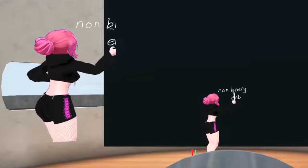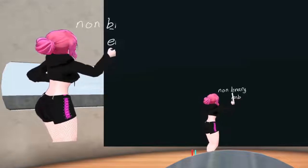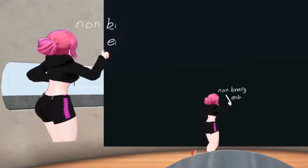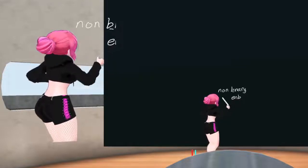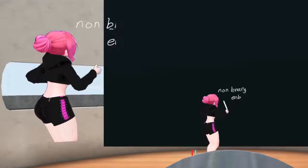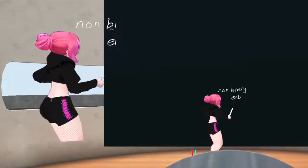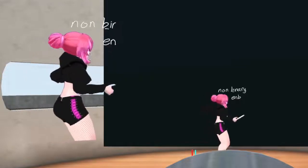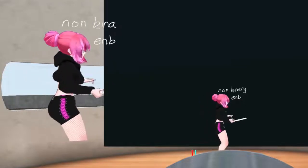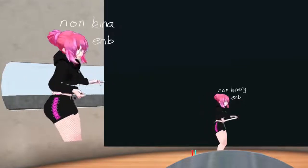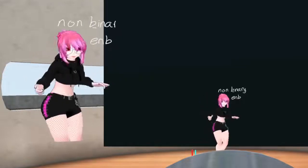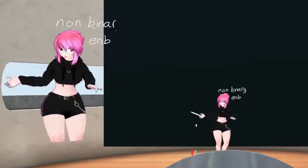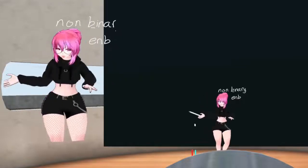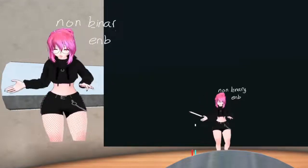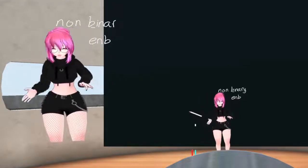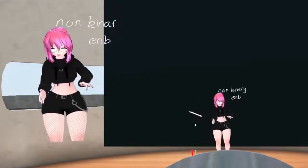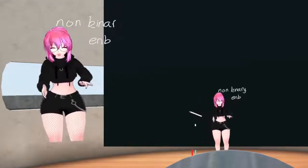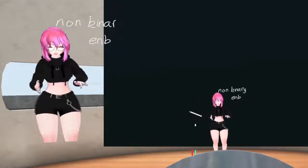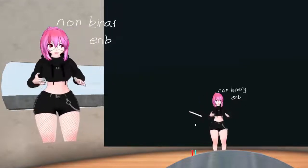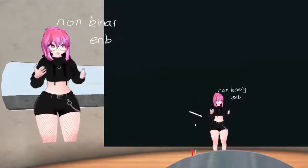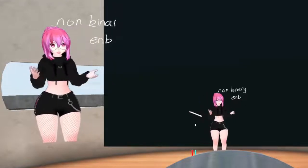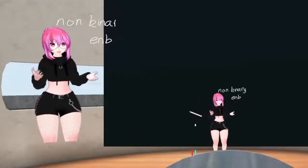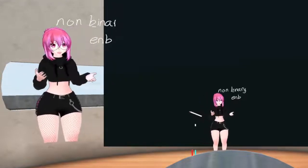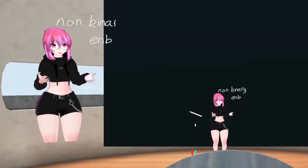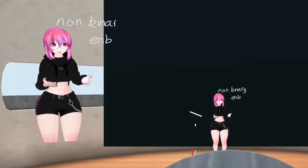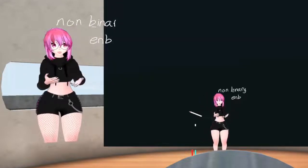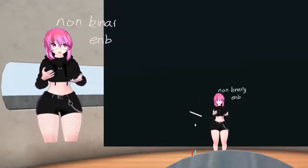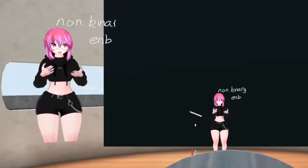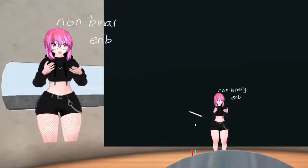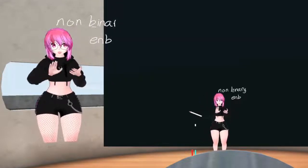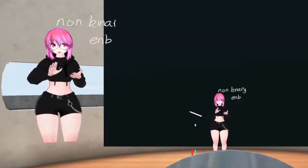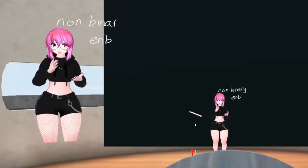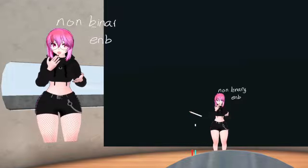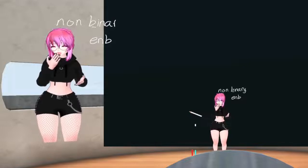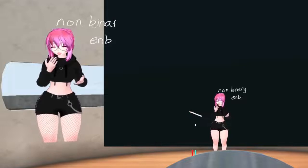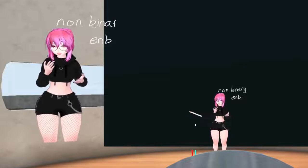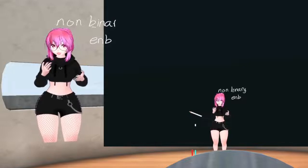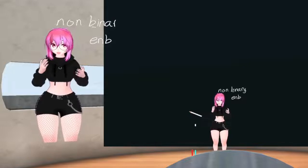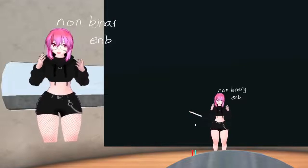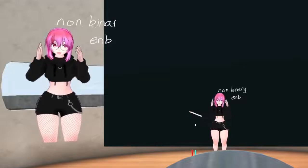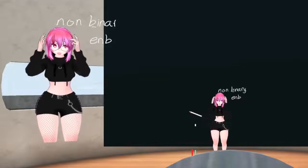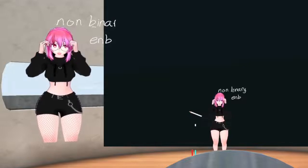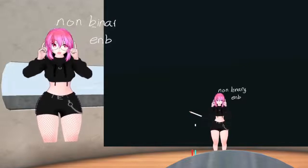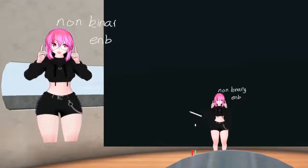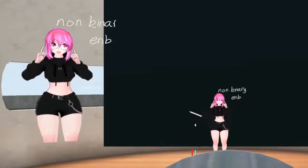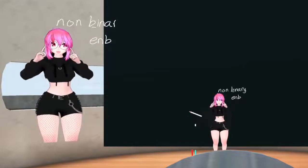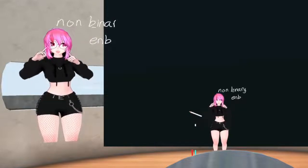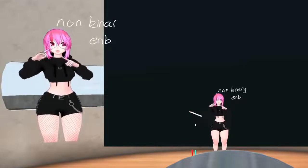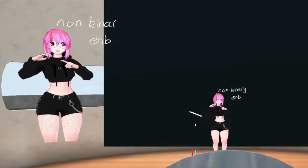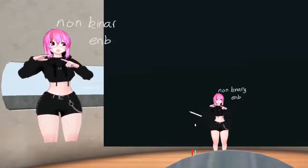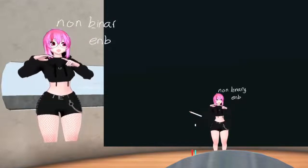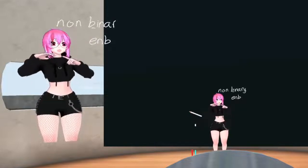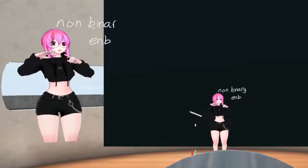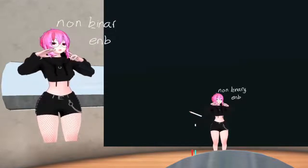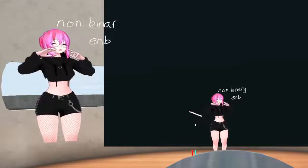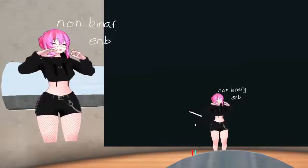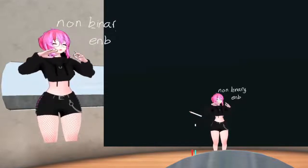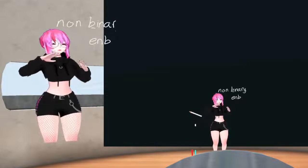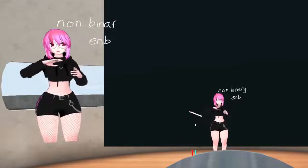Y and the B as well. So, I mean, it's about your own preference, your own education,